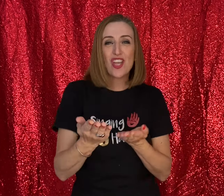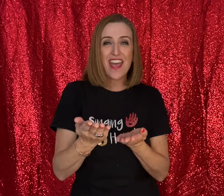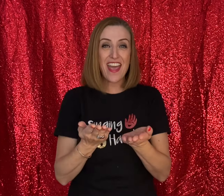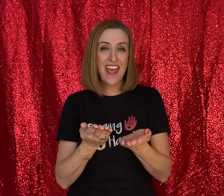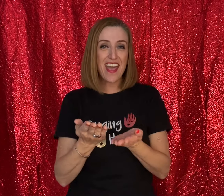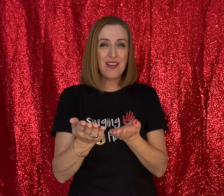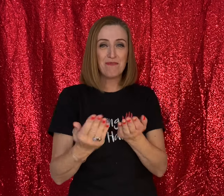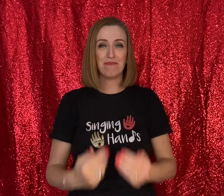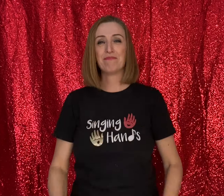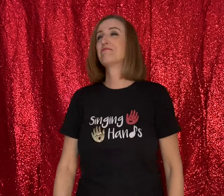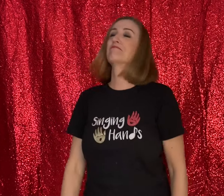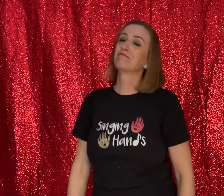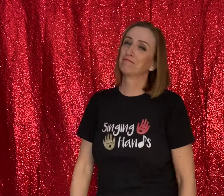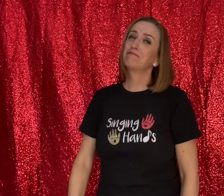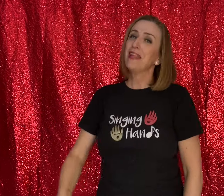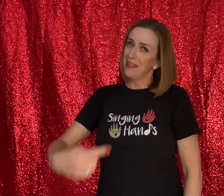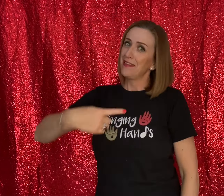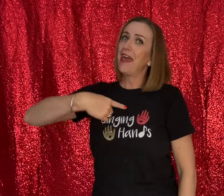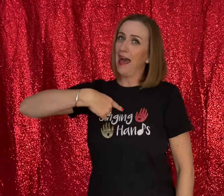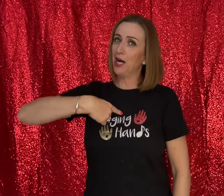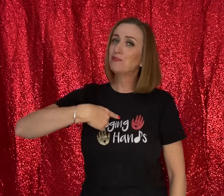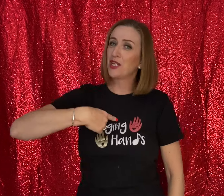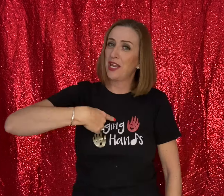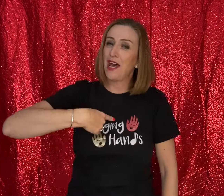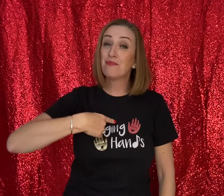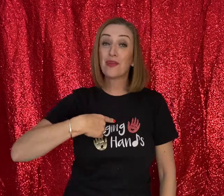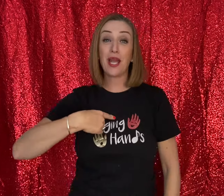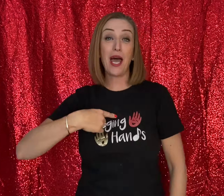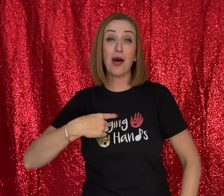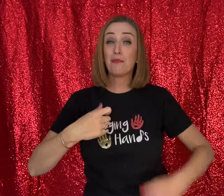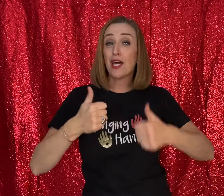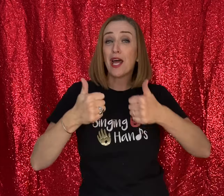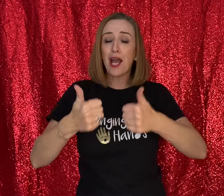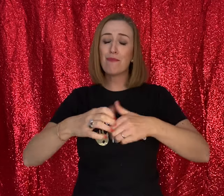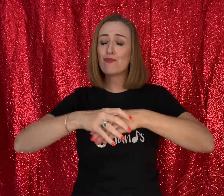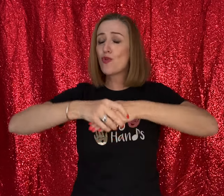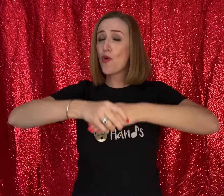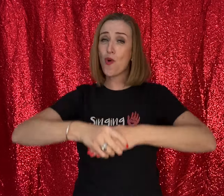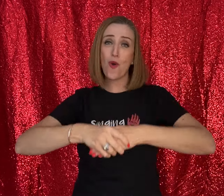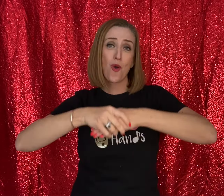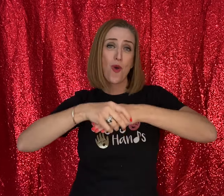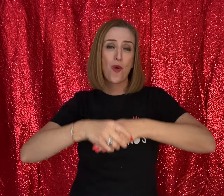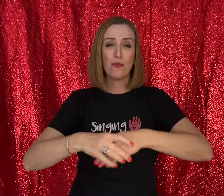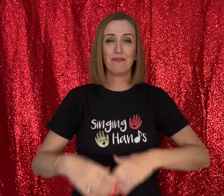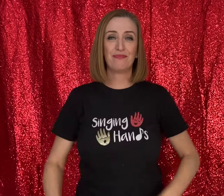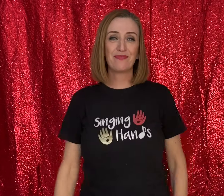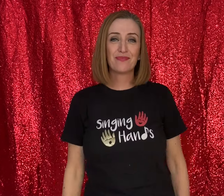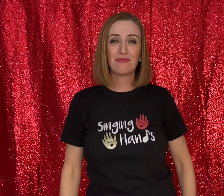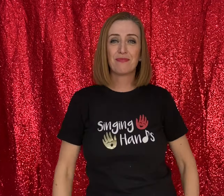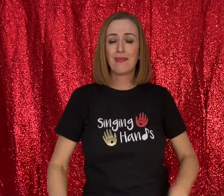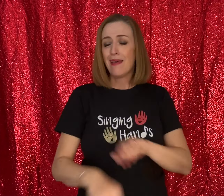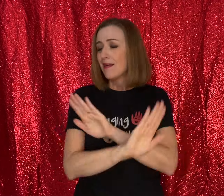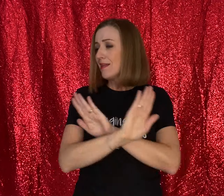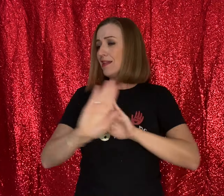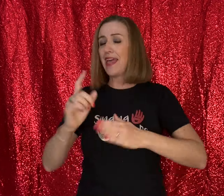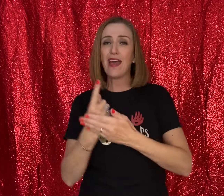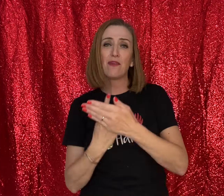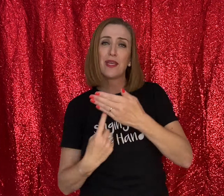share. Yeah, I'm gonna come through. You'll never be